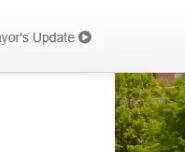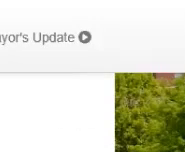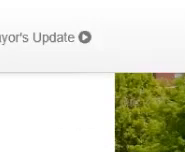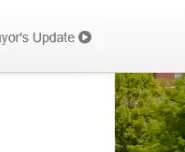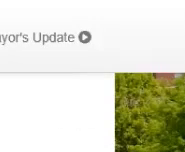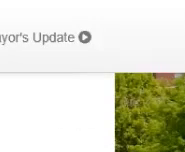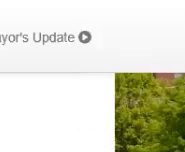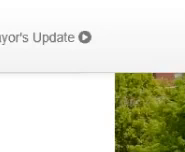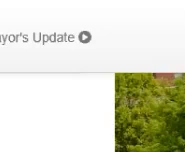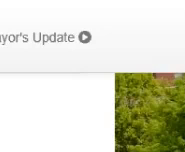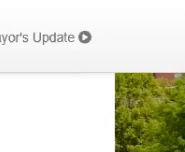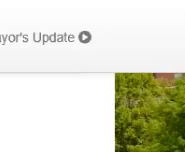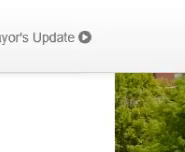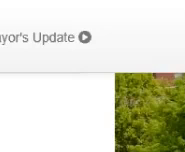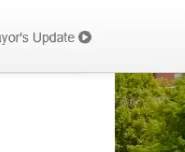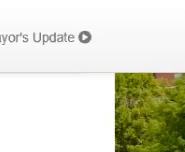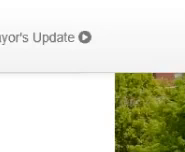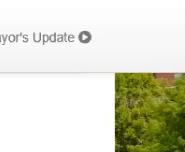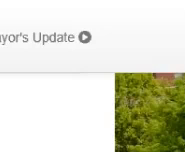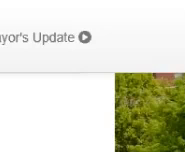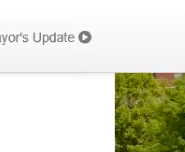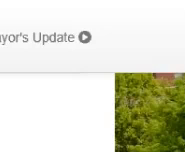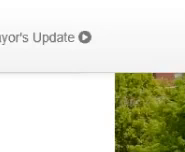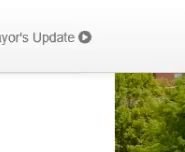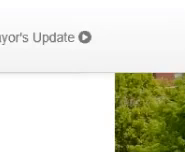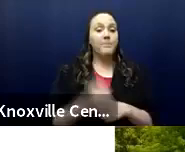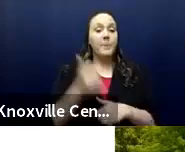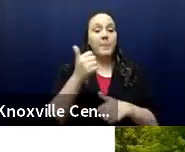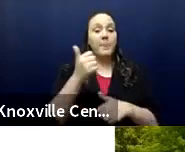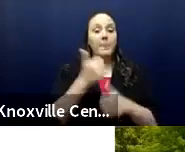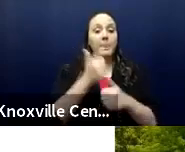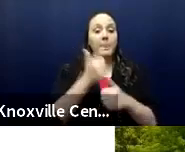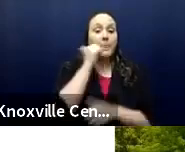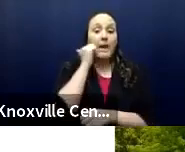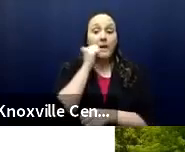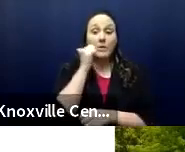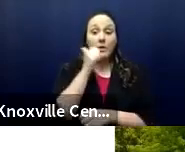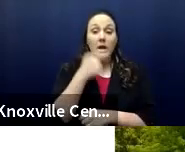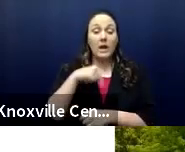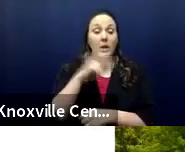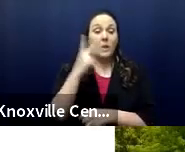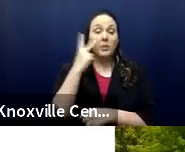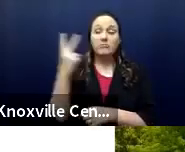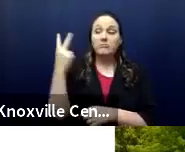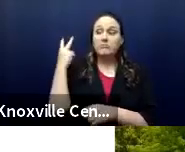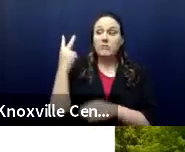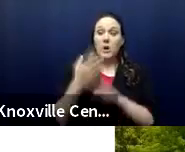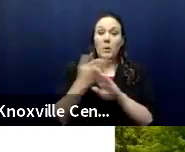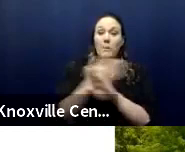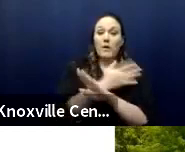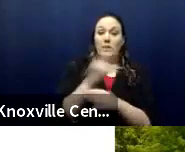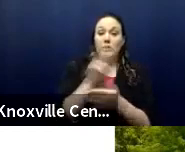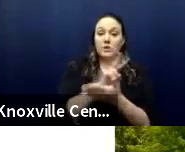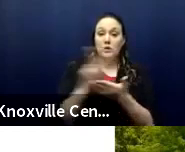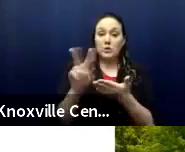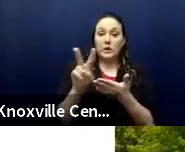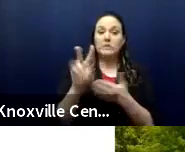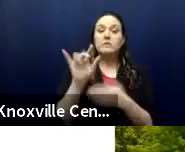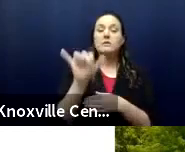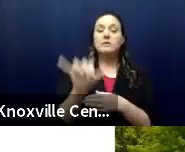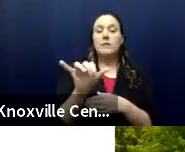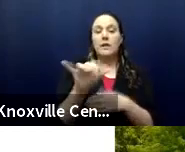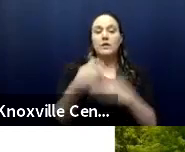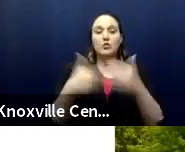a 2-week time period. Every day we look back at the previous 2 weeks. That's what a rolling average